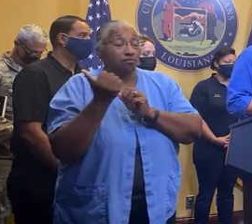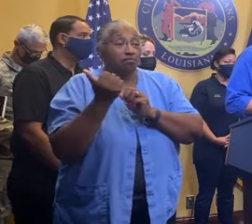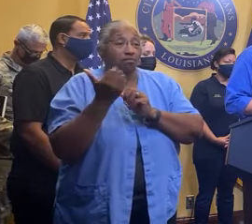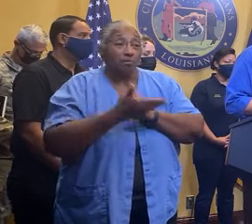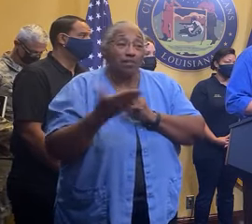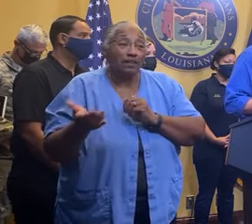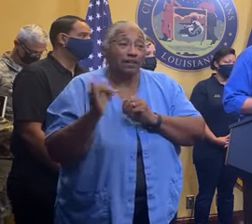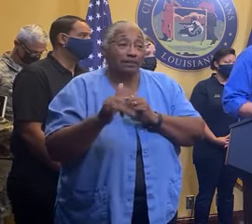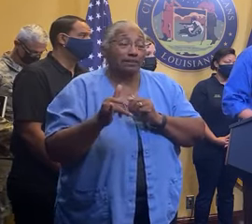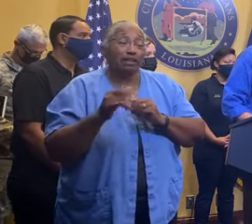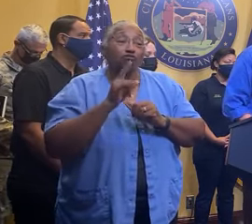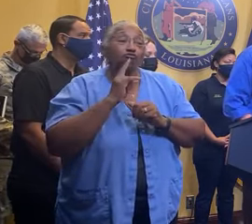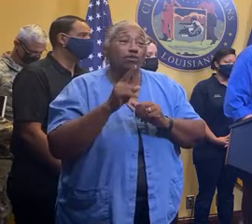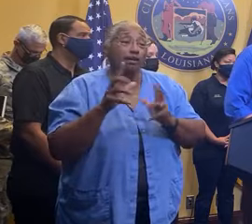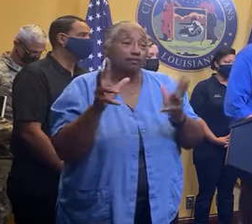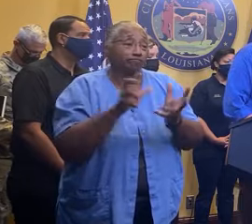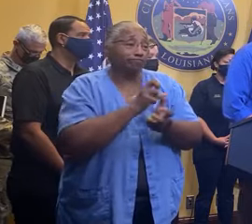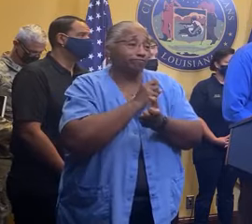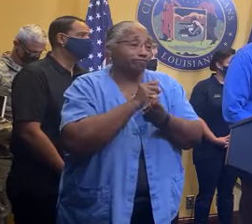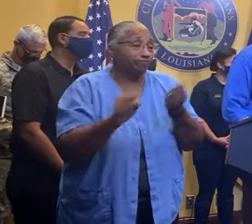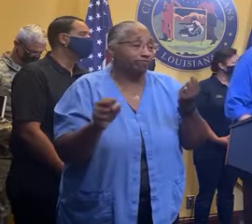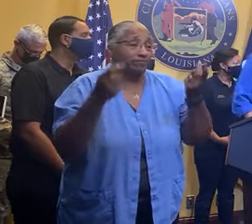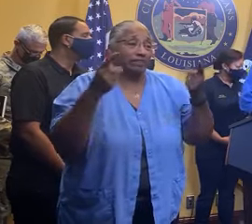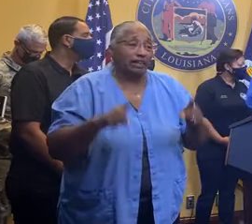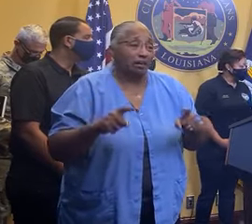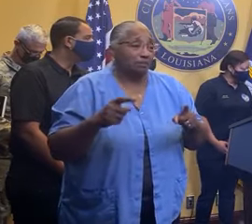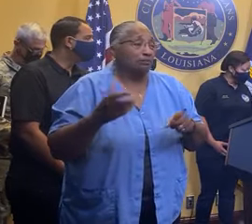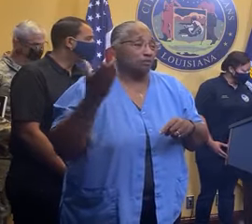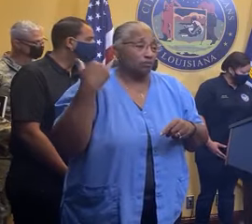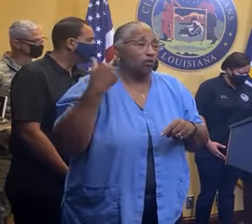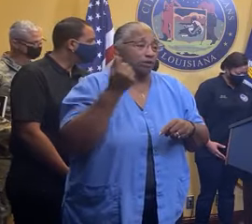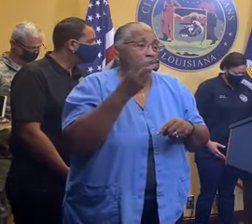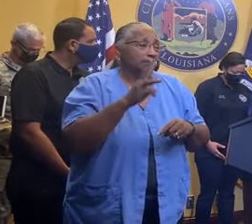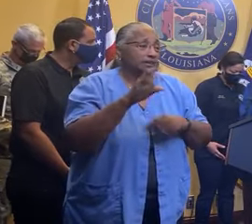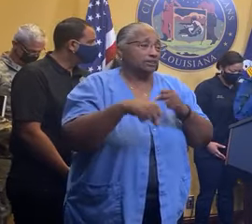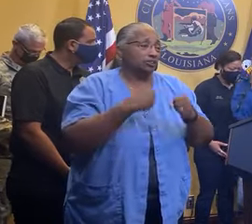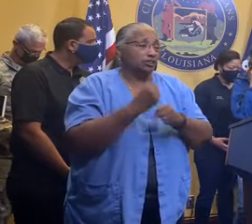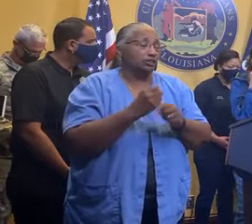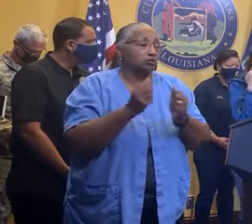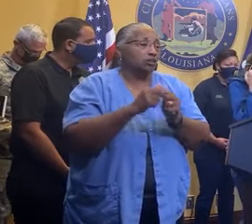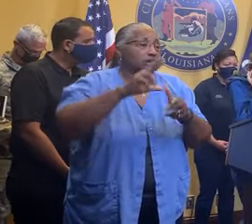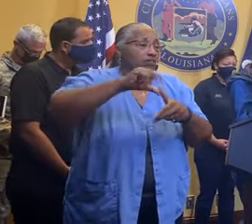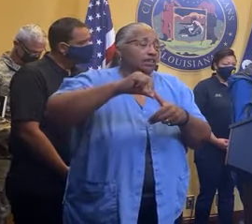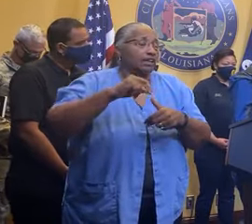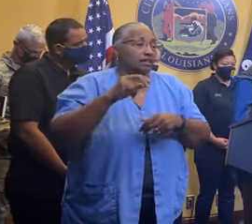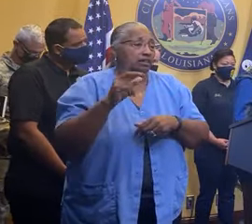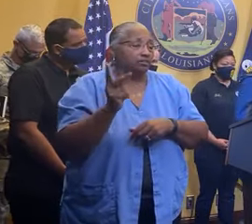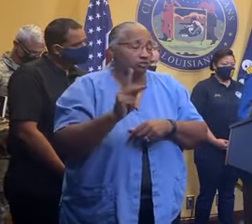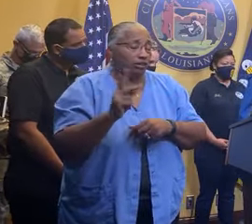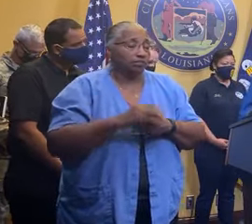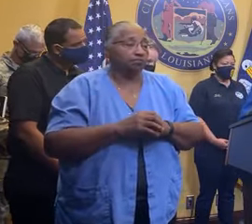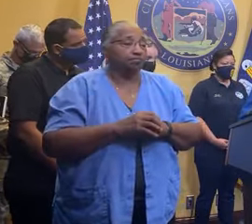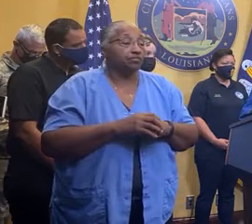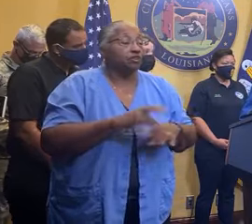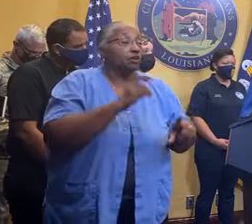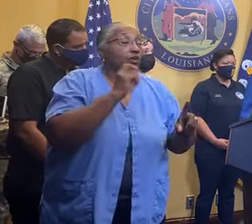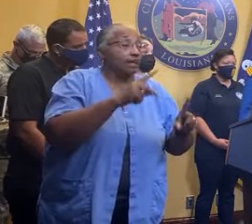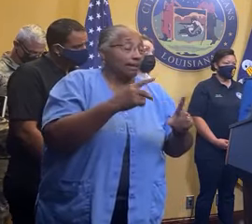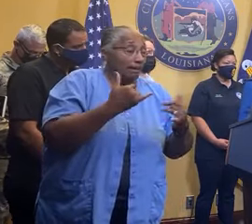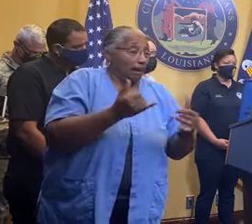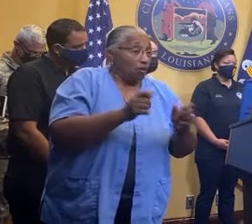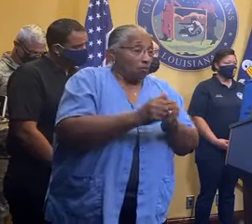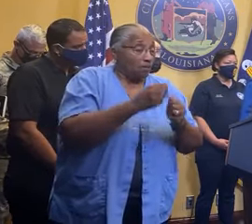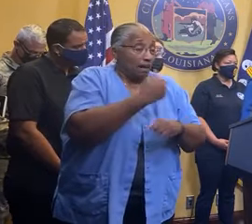tragically on this day 16 years ago. Thank you. Yes, ma'am. And just to the hospital piece, you know, again, kind of echoing this